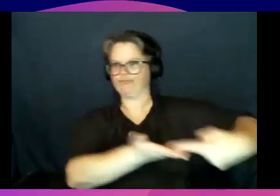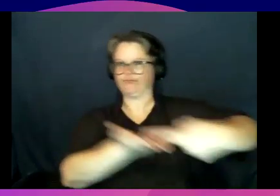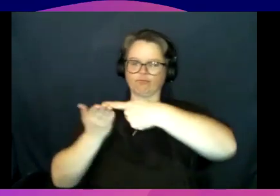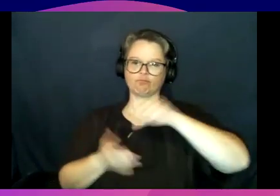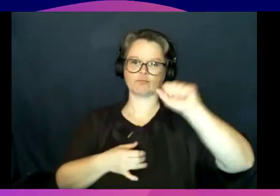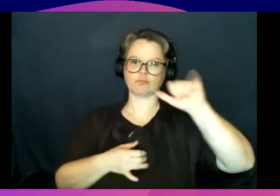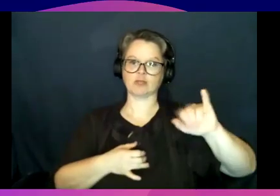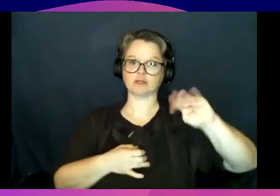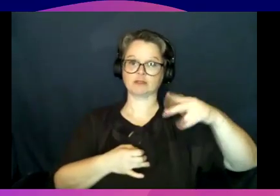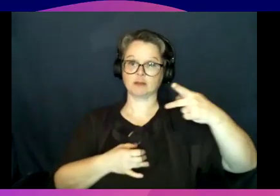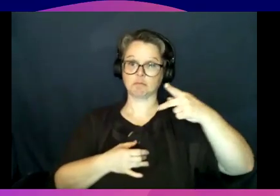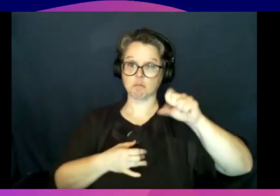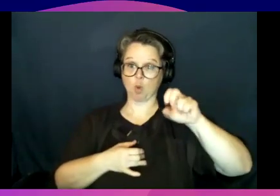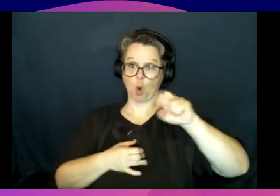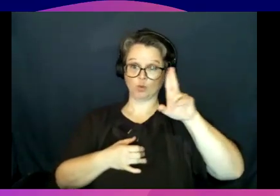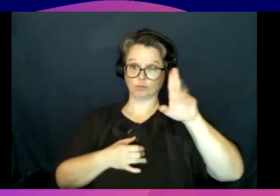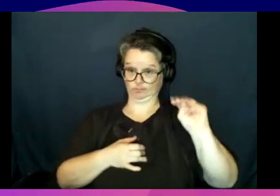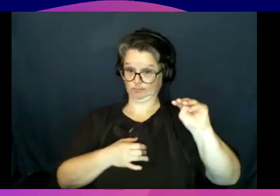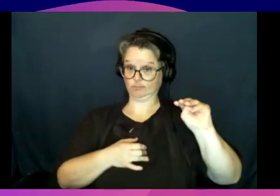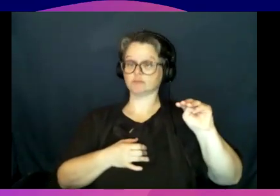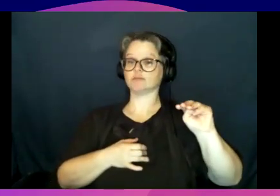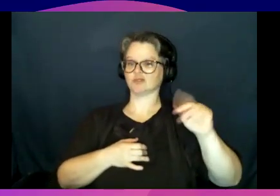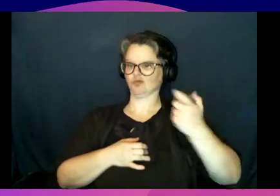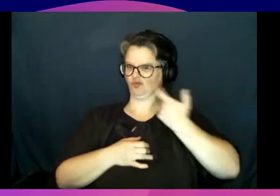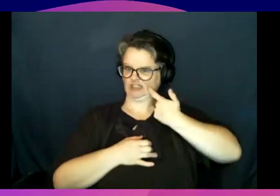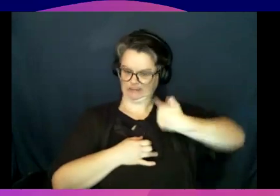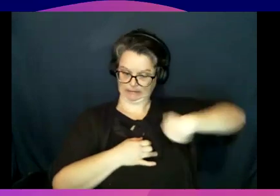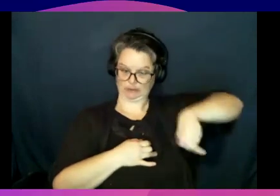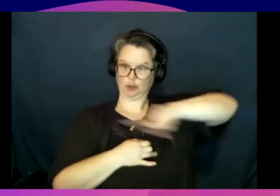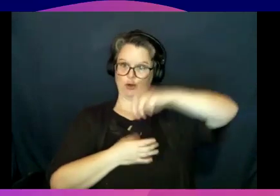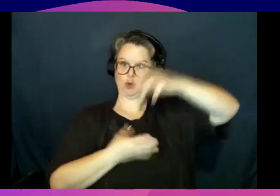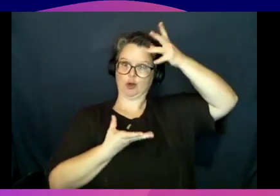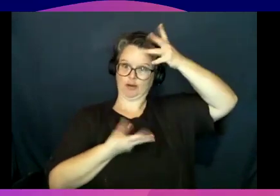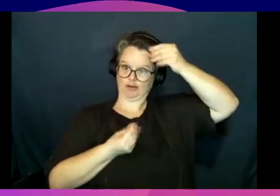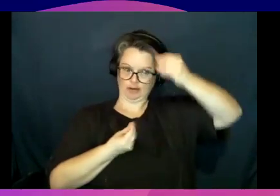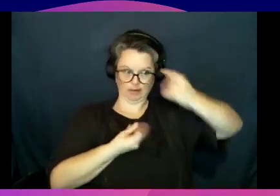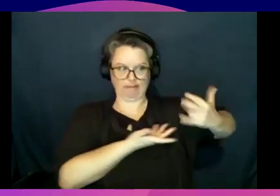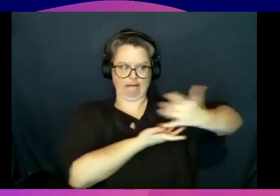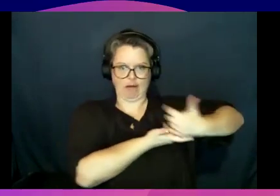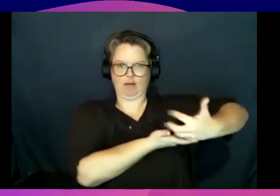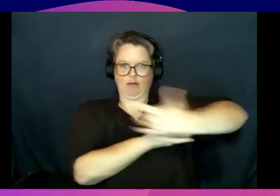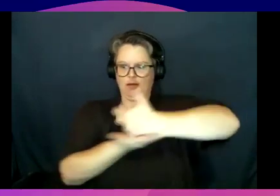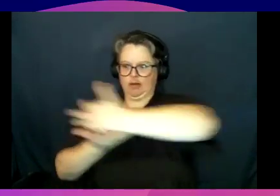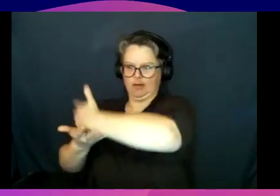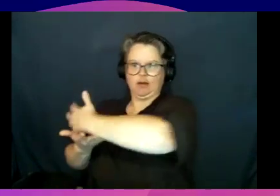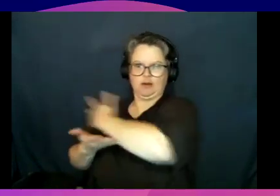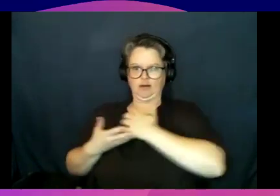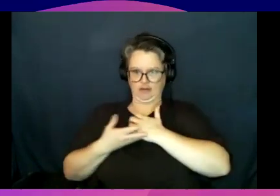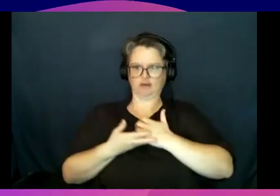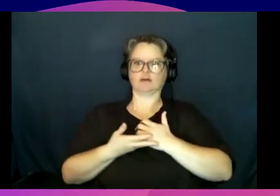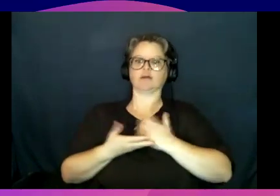findings, talk about actionable items moving forward, and to kind of build that collective momentum and connection after working